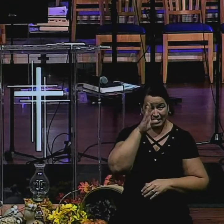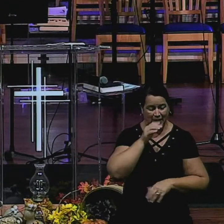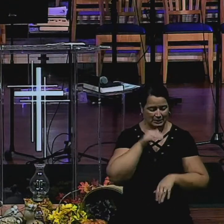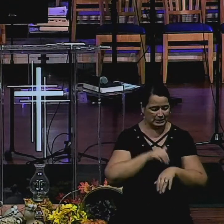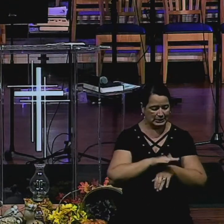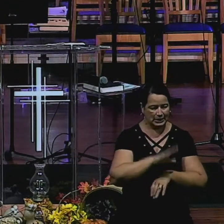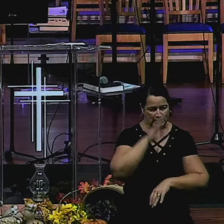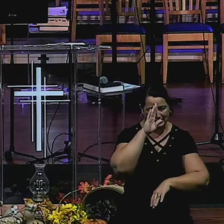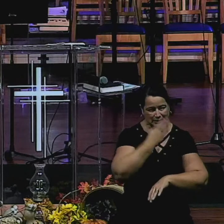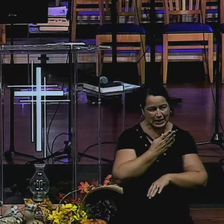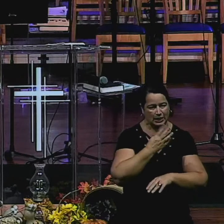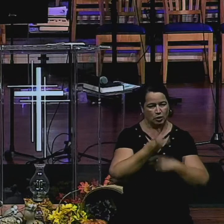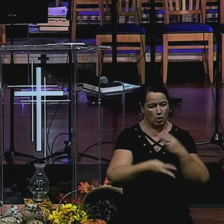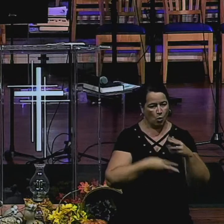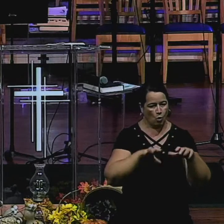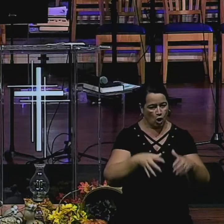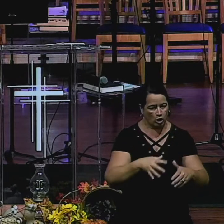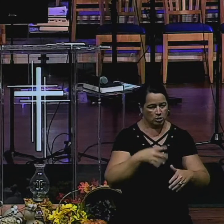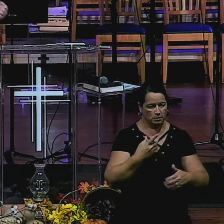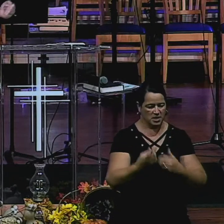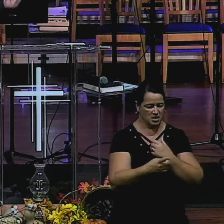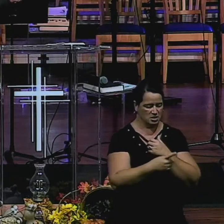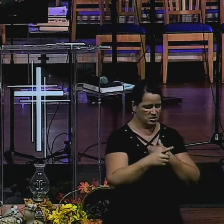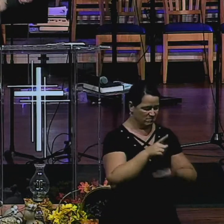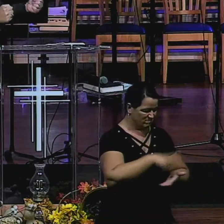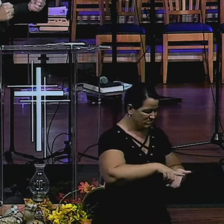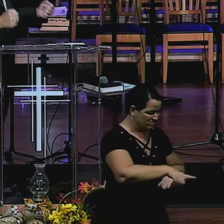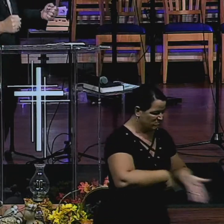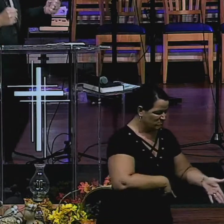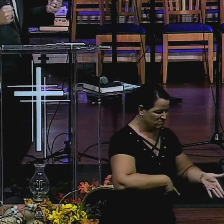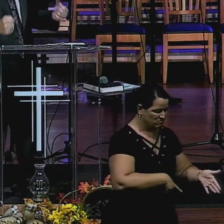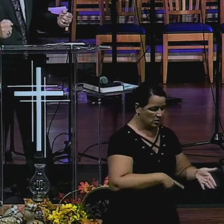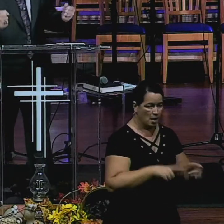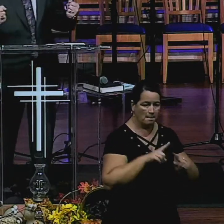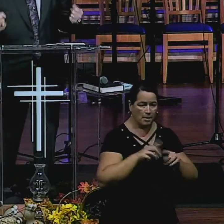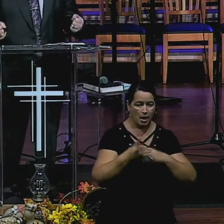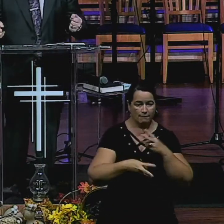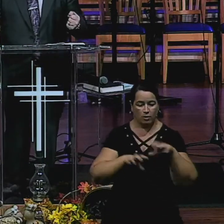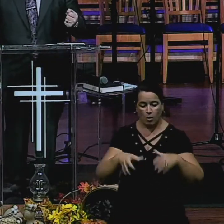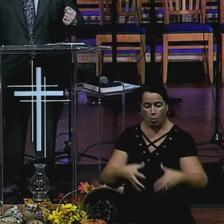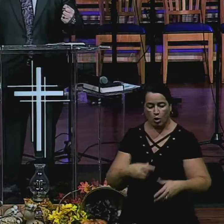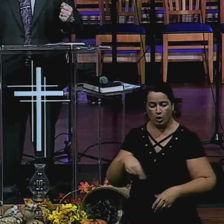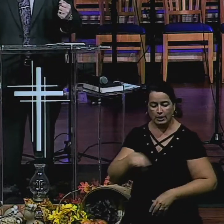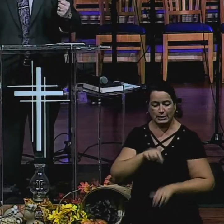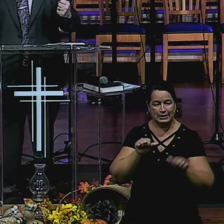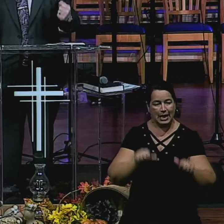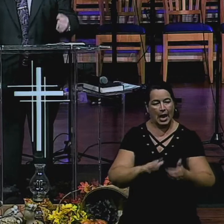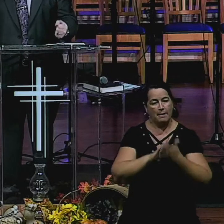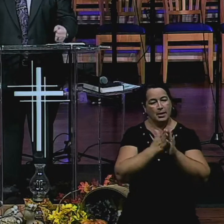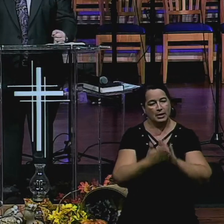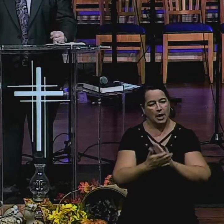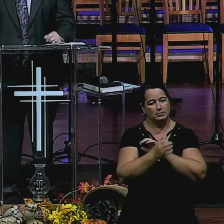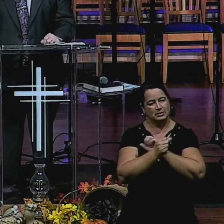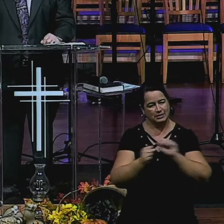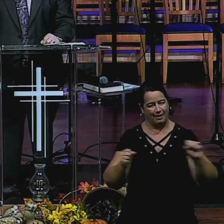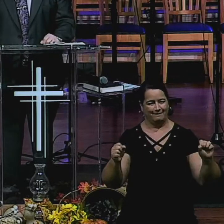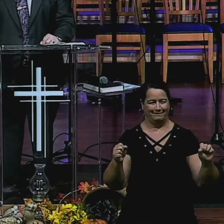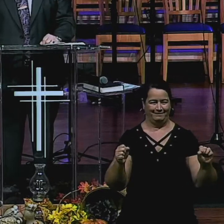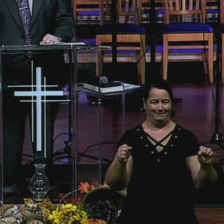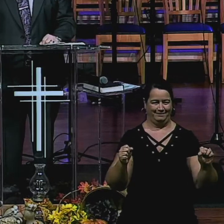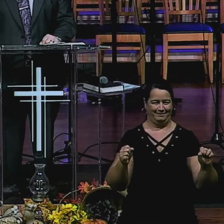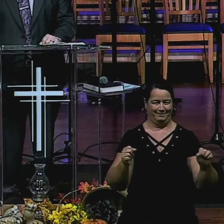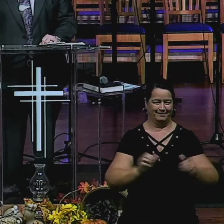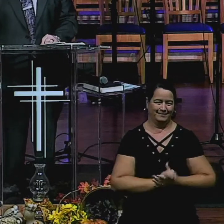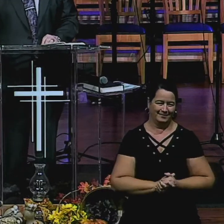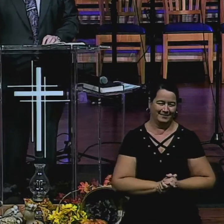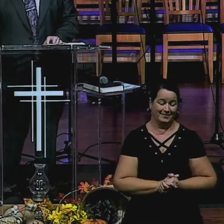his Son into the world to condemn it, but that the world might be saved. Don't put a bum